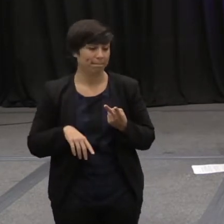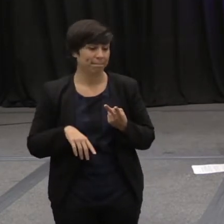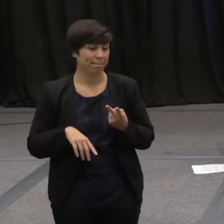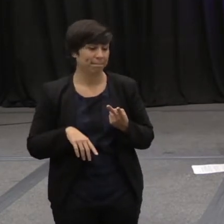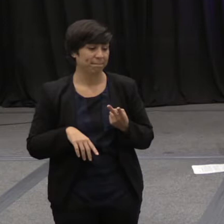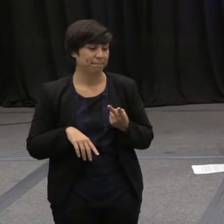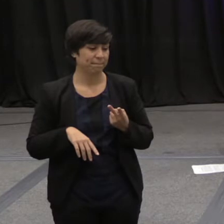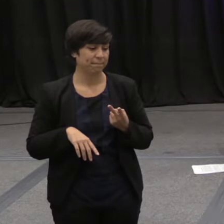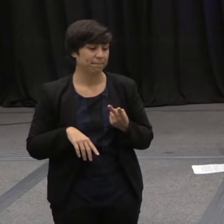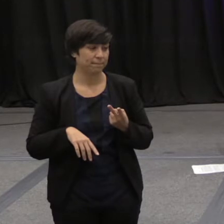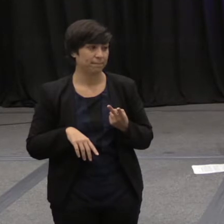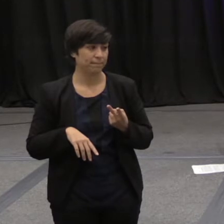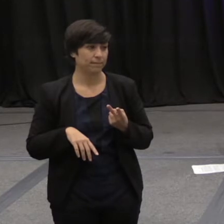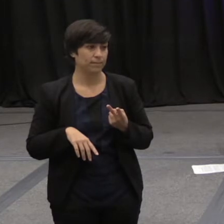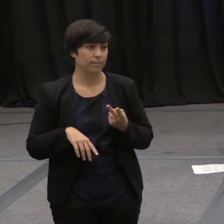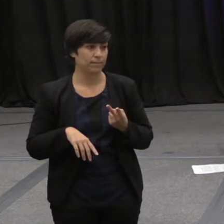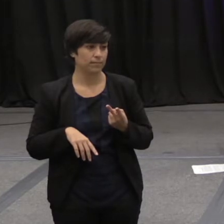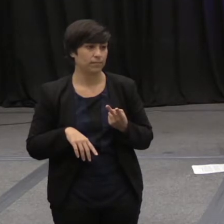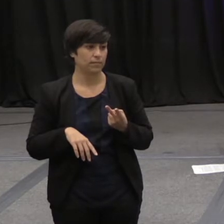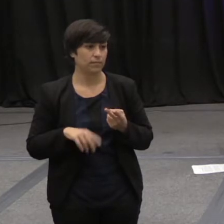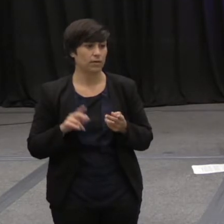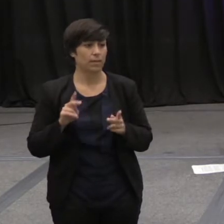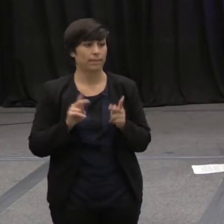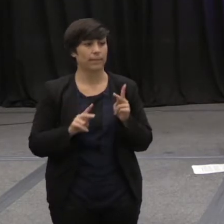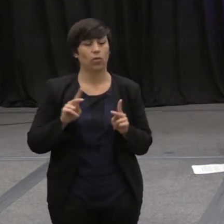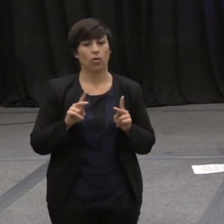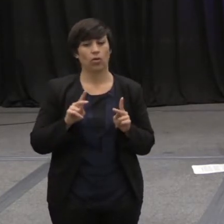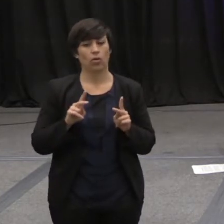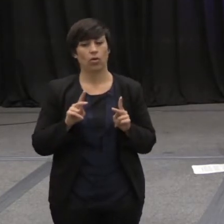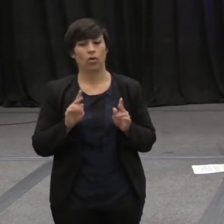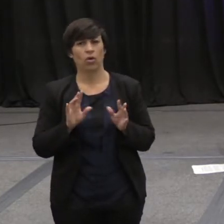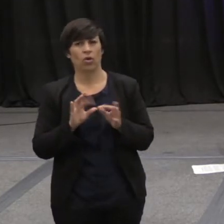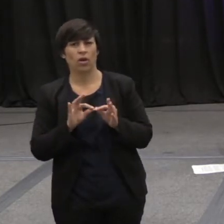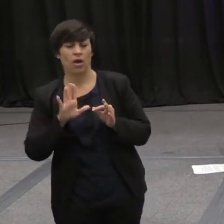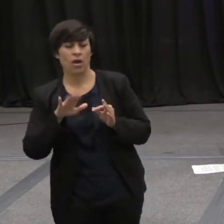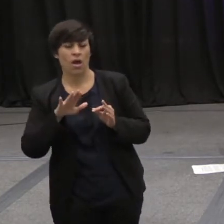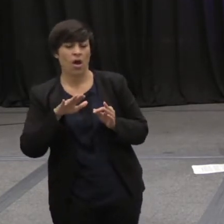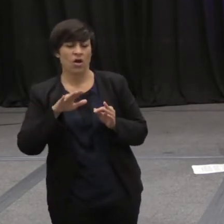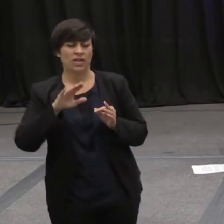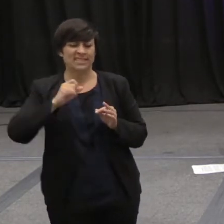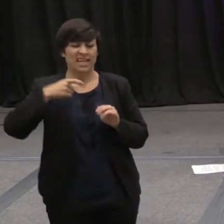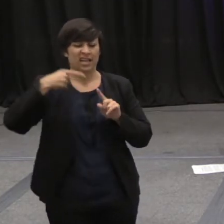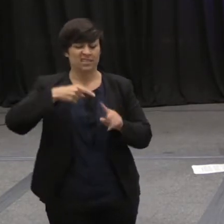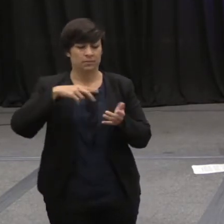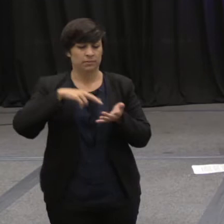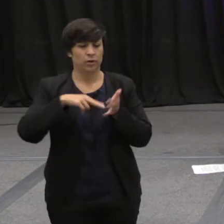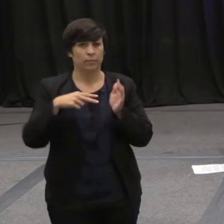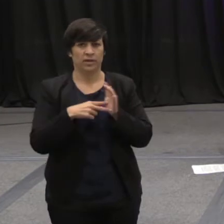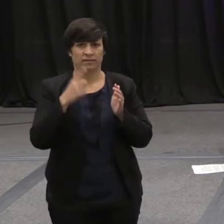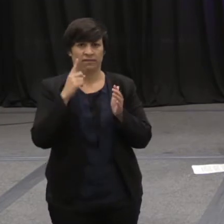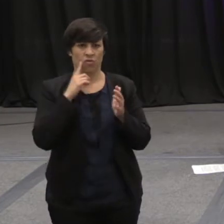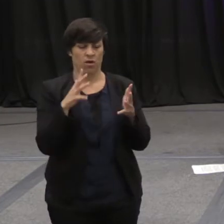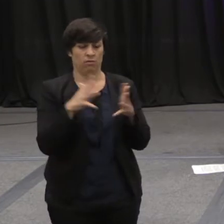I would want to say to people who say, well, sex is for procreation, and God gave it to us to